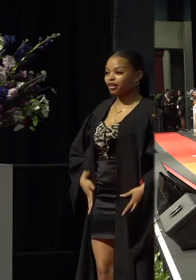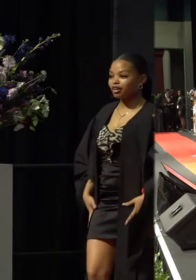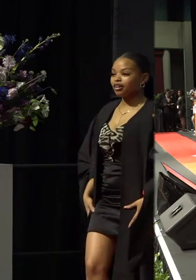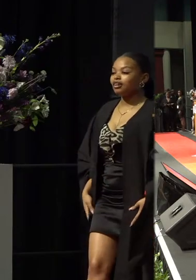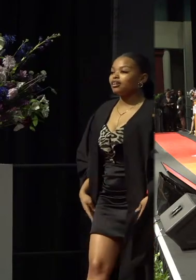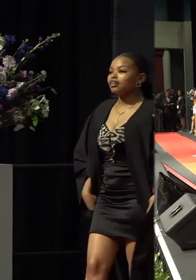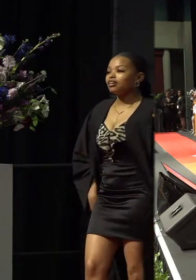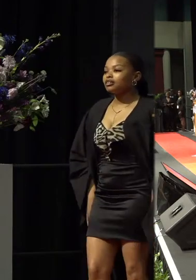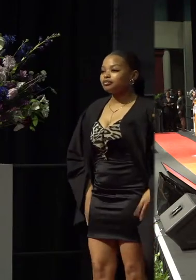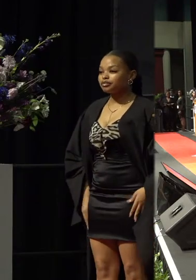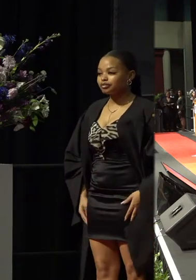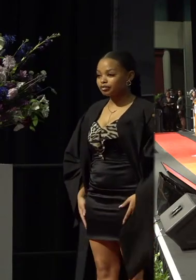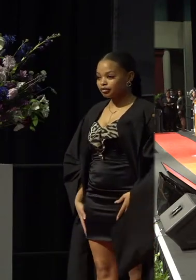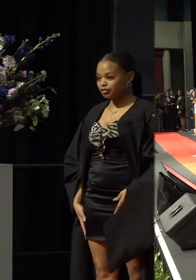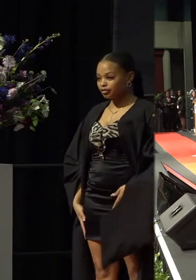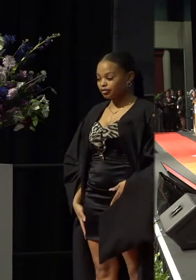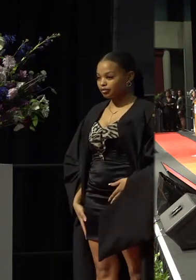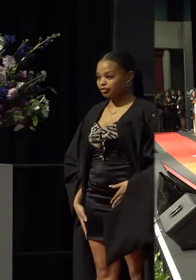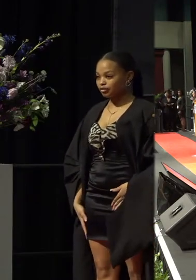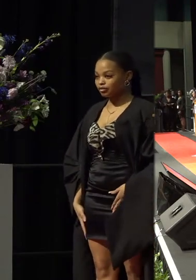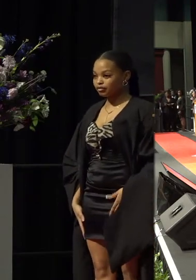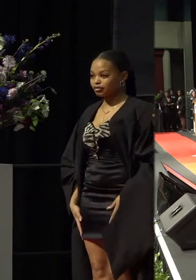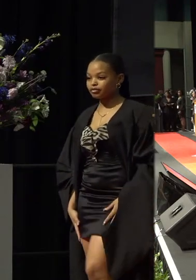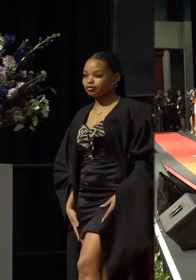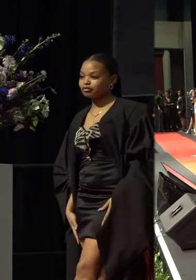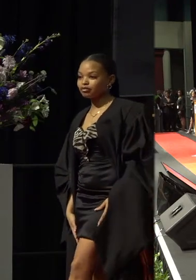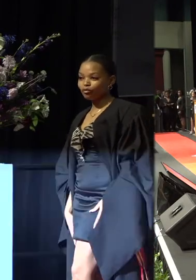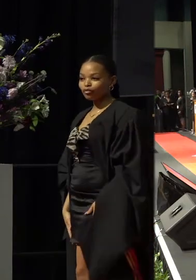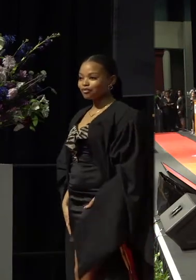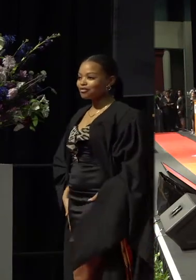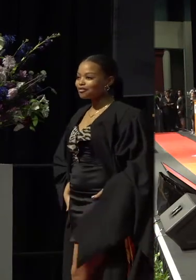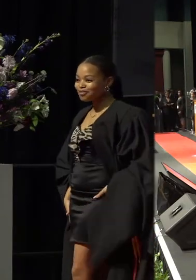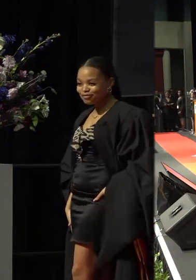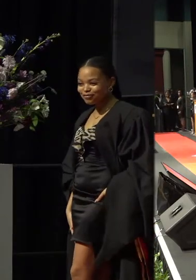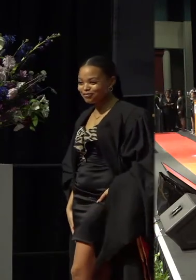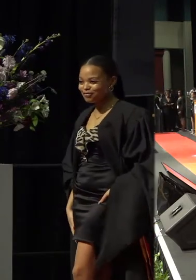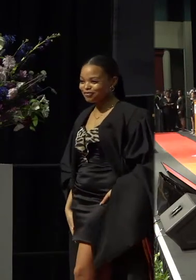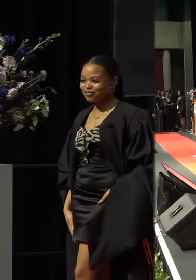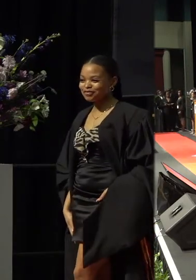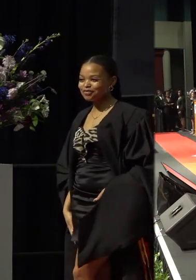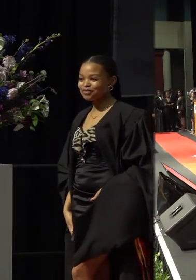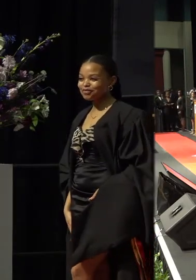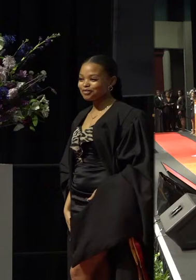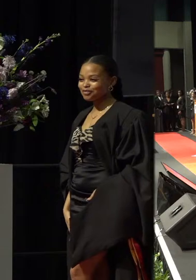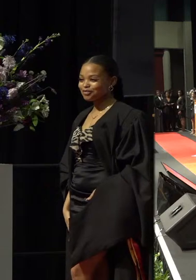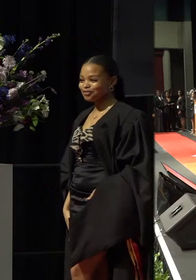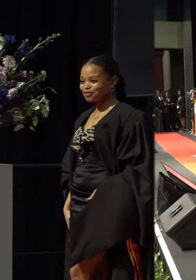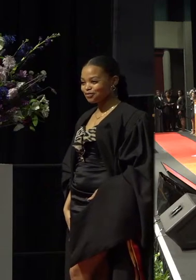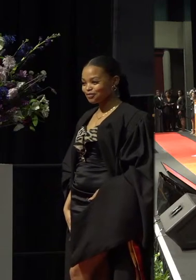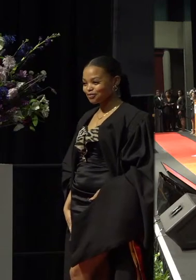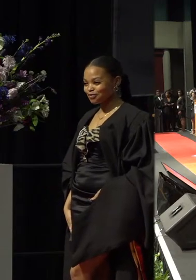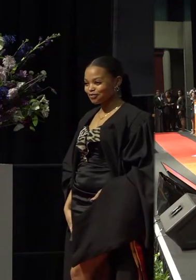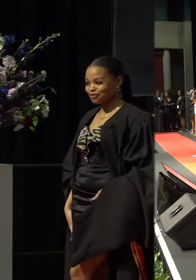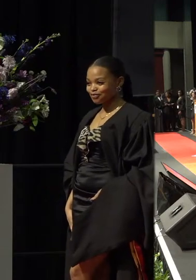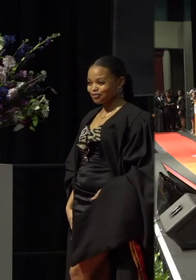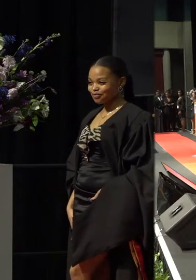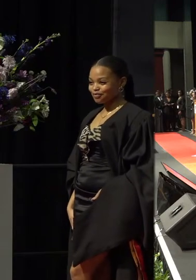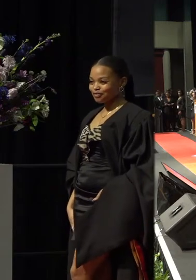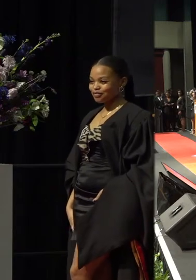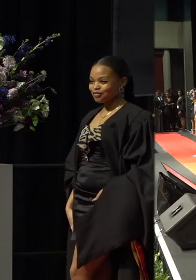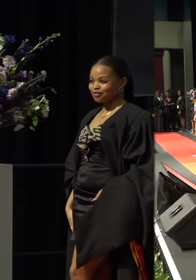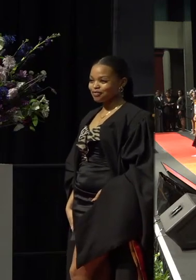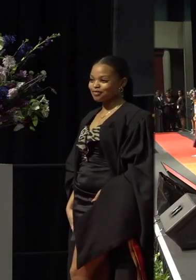Graduating cum laude and also awarded the Dean's Merit Award for Academic Excellence, Angeline